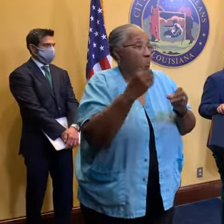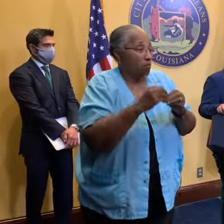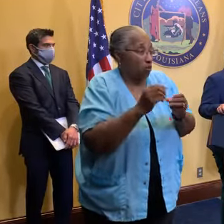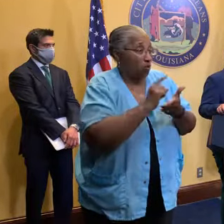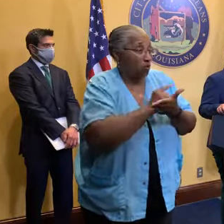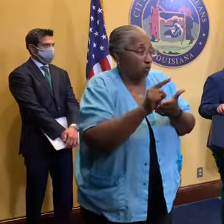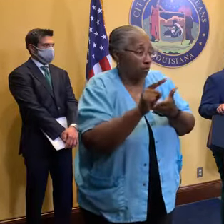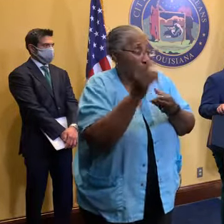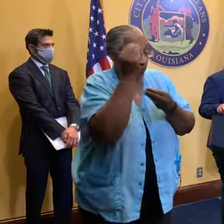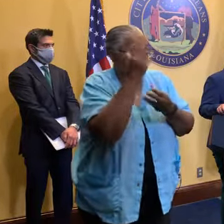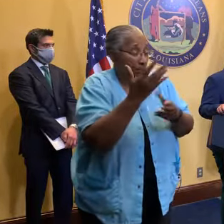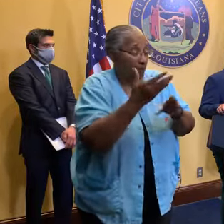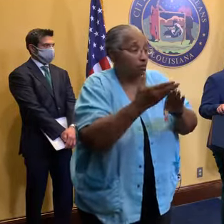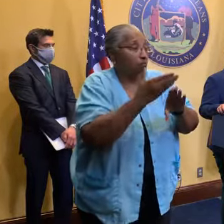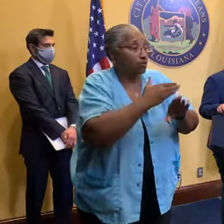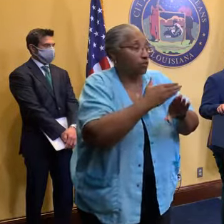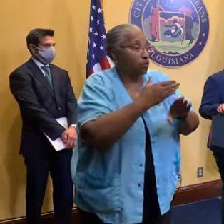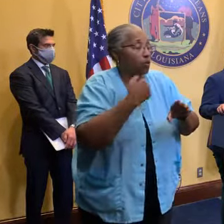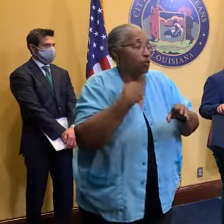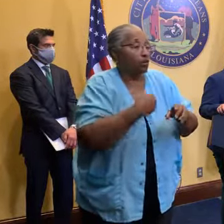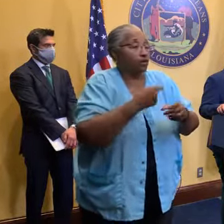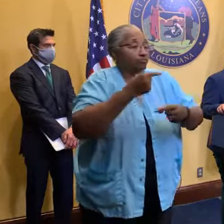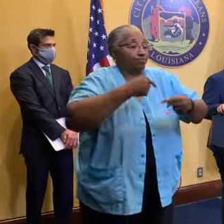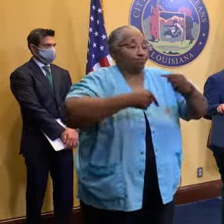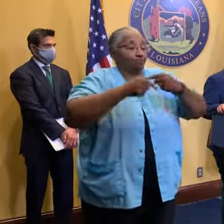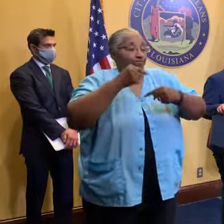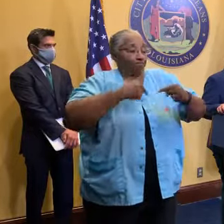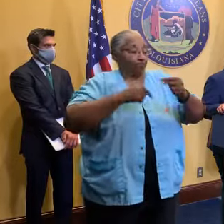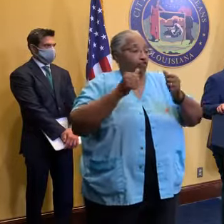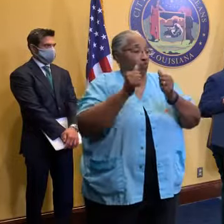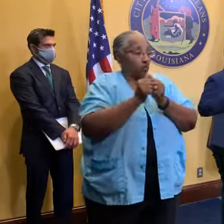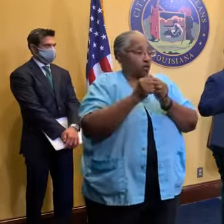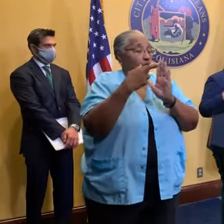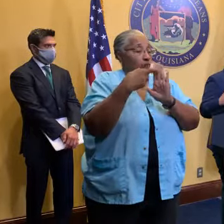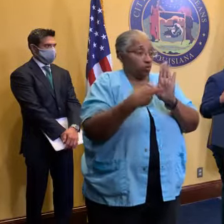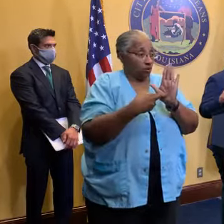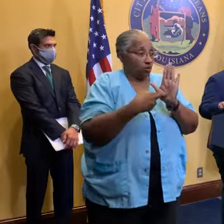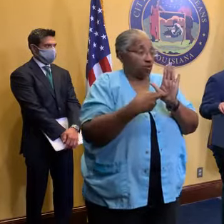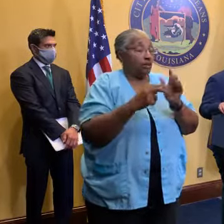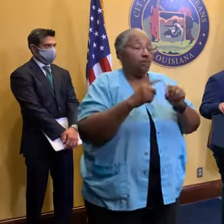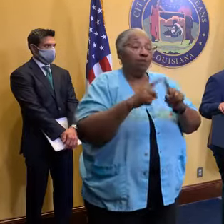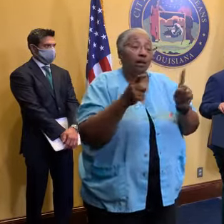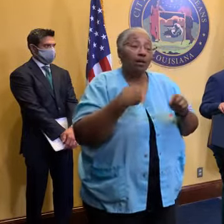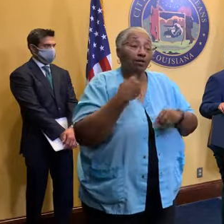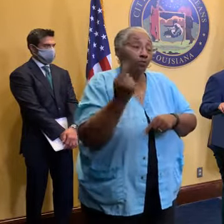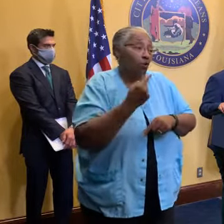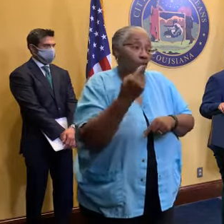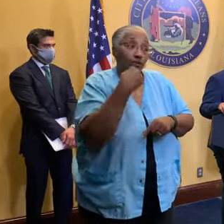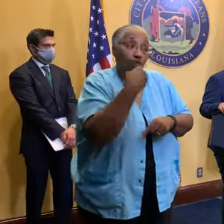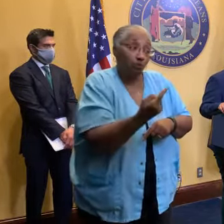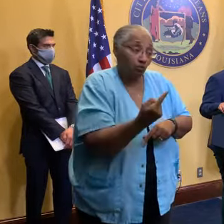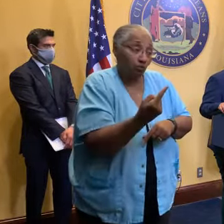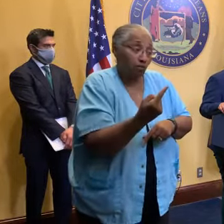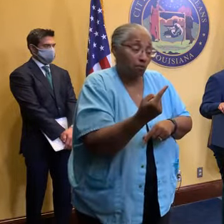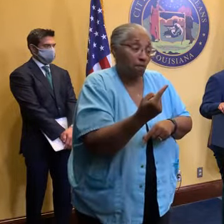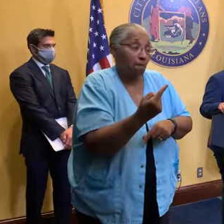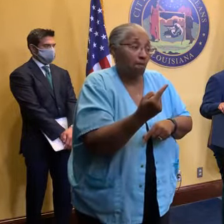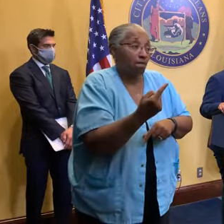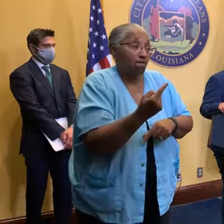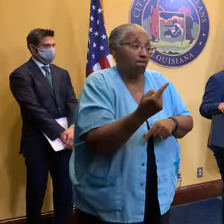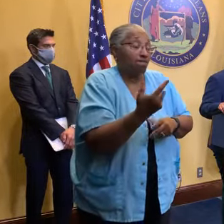before rolling back, but it's something that is absolutely, as I've always said, would be